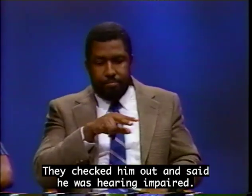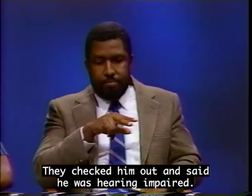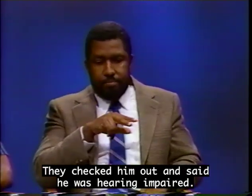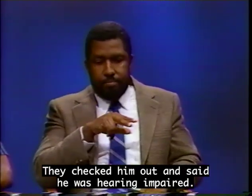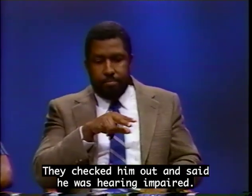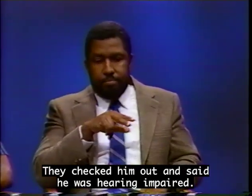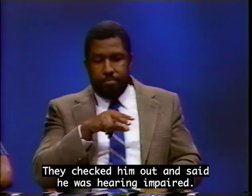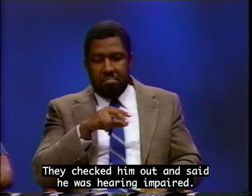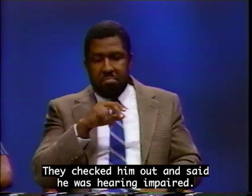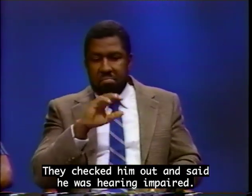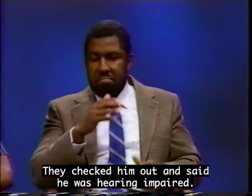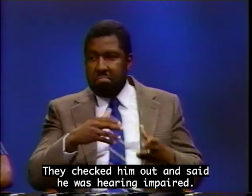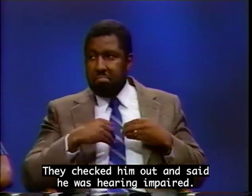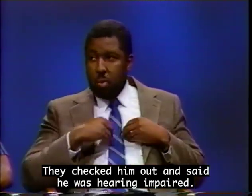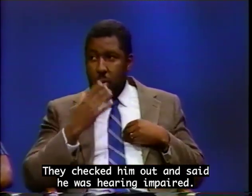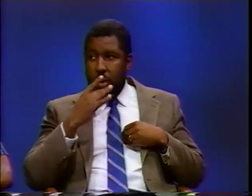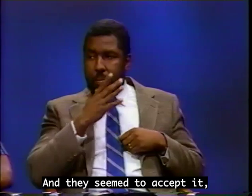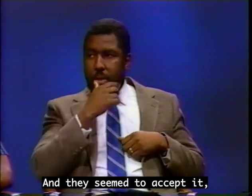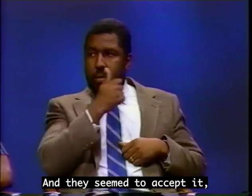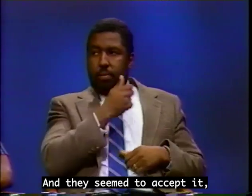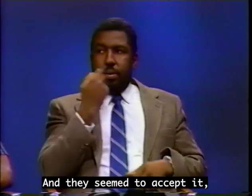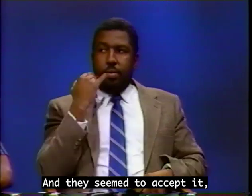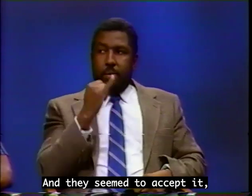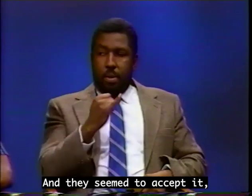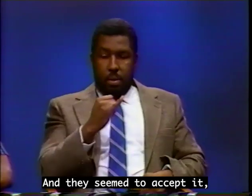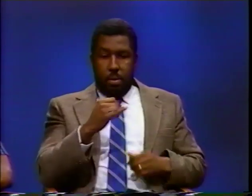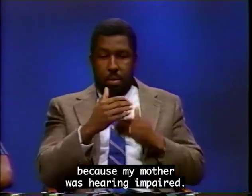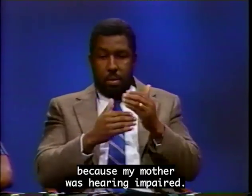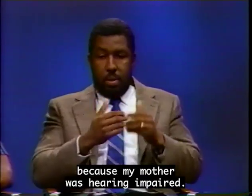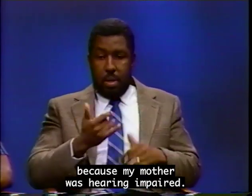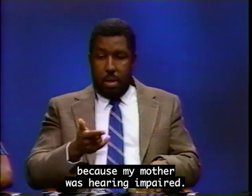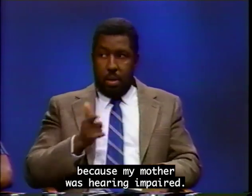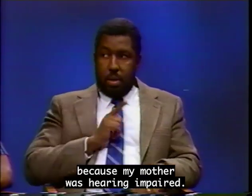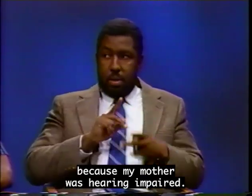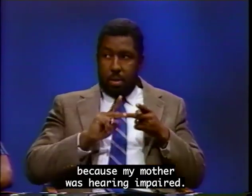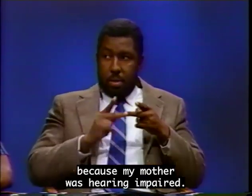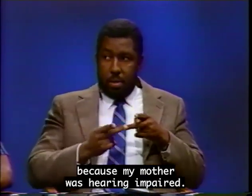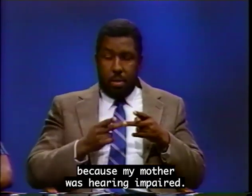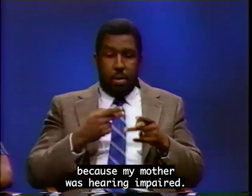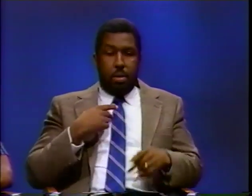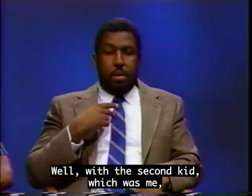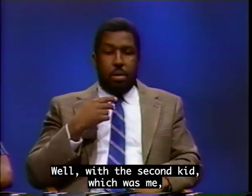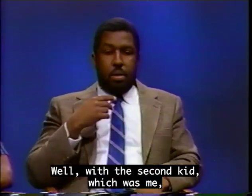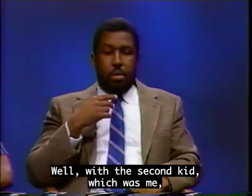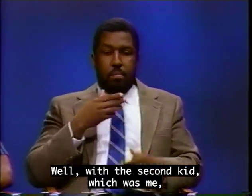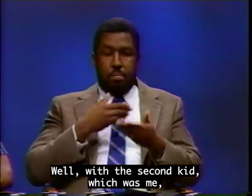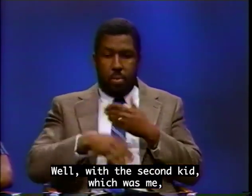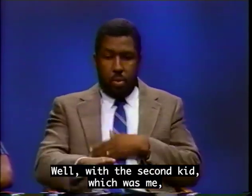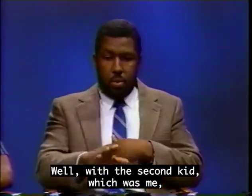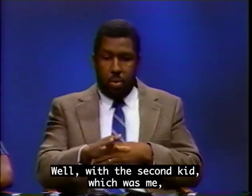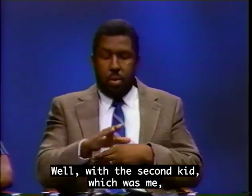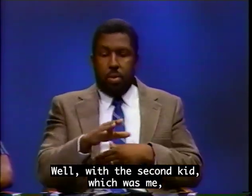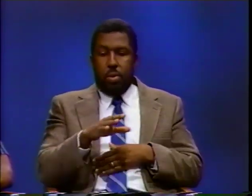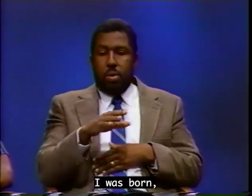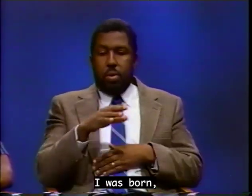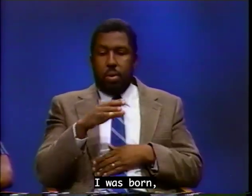hearing impaired. And they seemed to accept it, because my mother was hearing impaired. with the second kid, which was me. I was